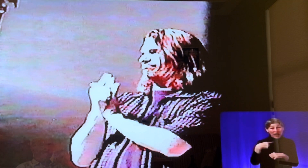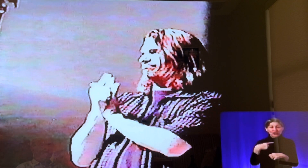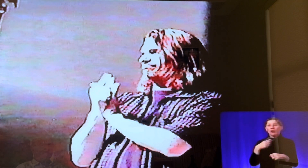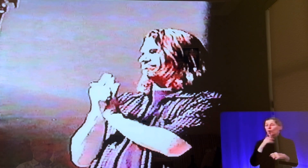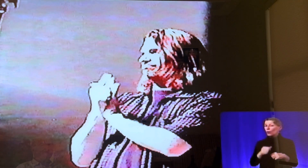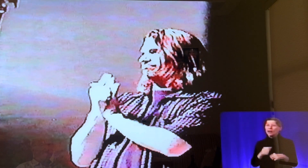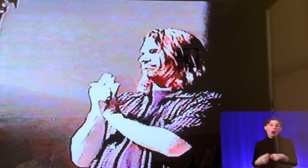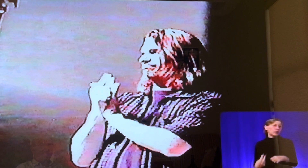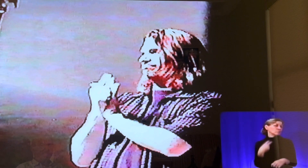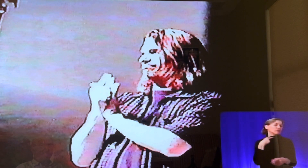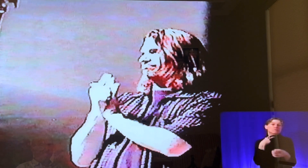you up.